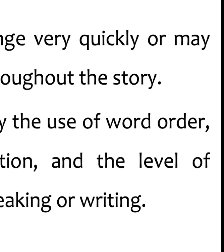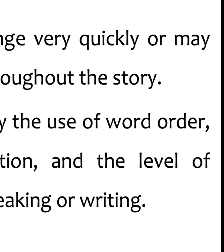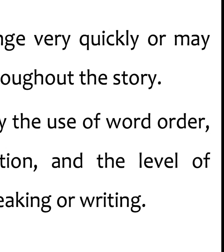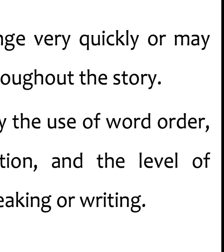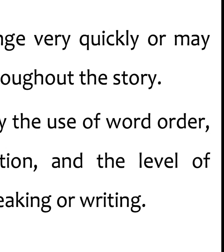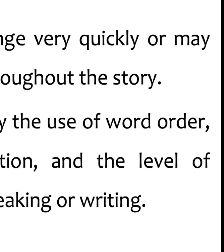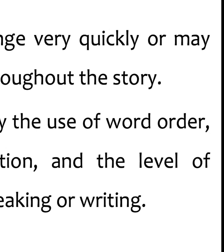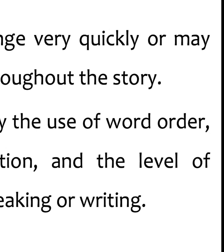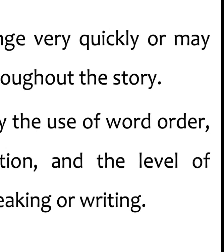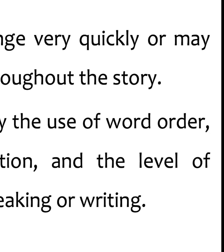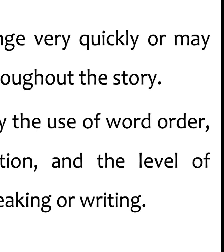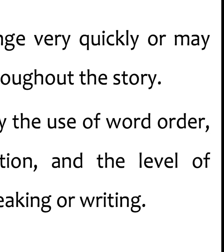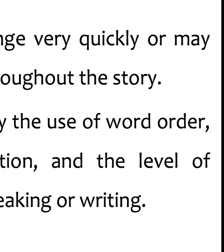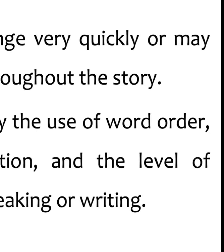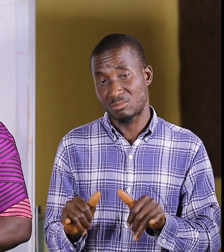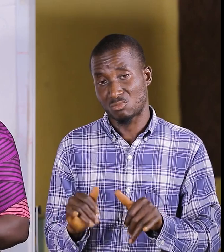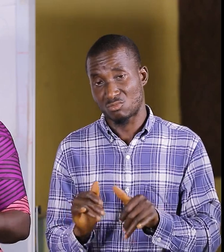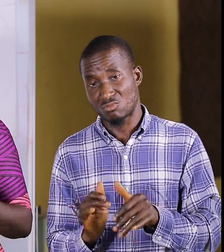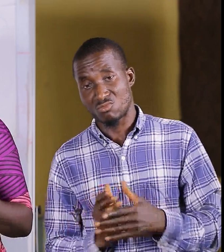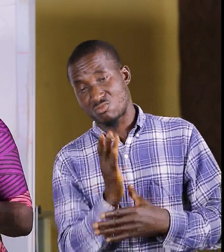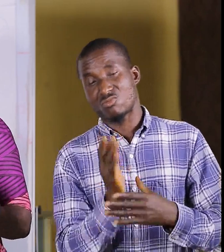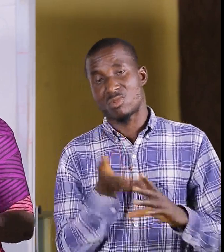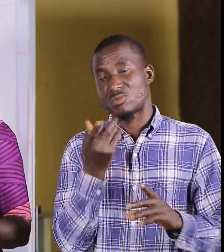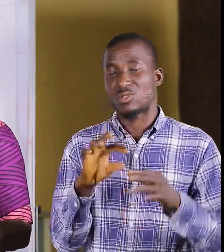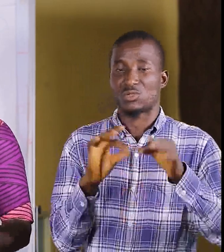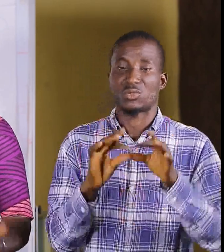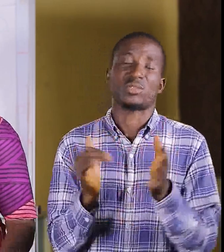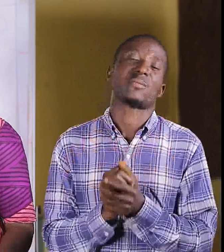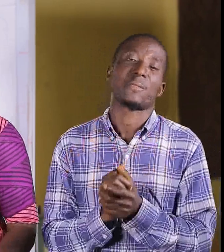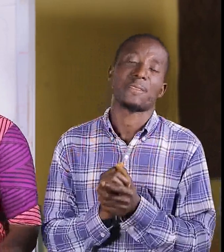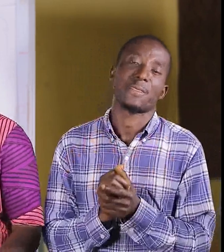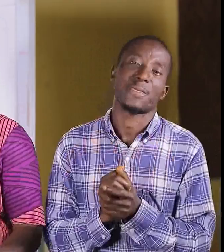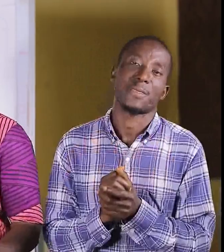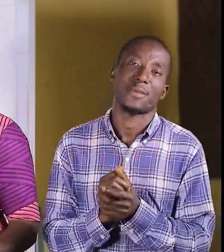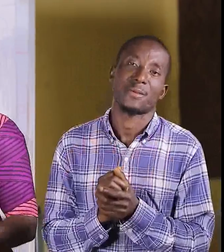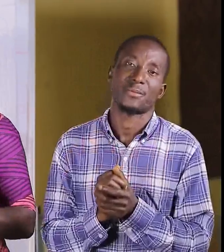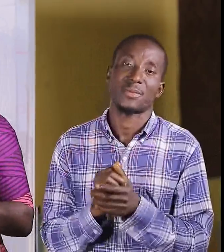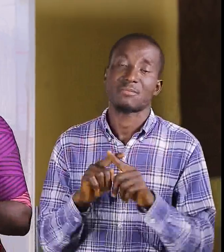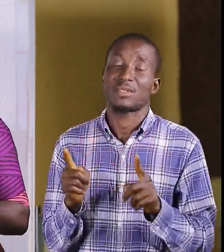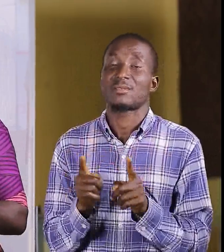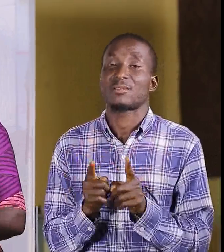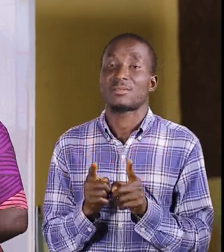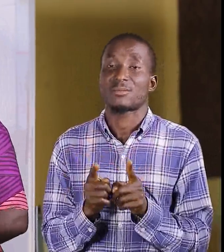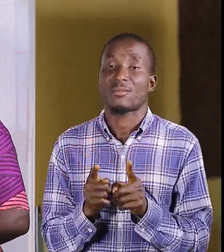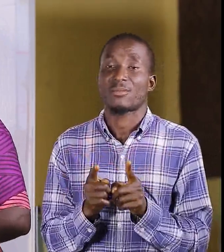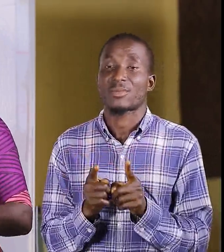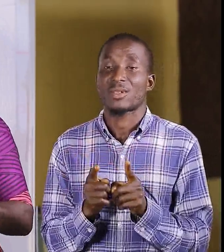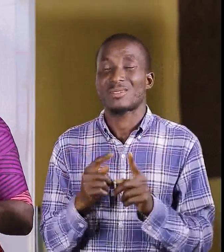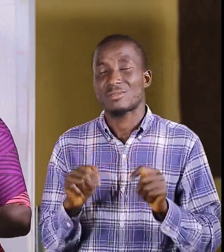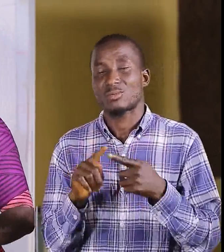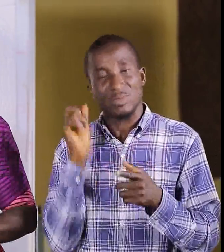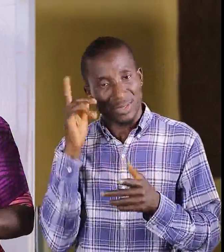the same throughout the story. So it all depends on the message. But bear in mind